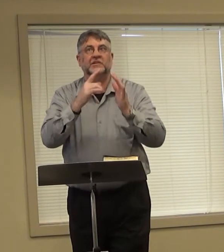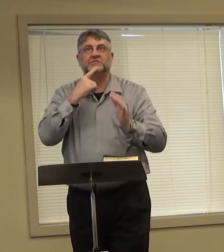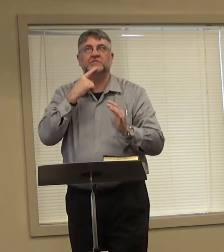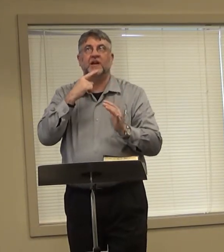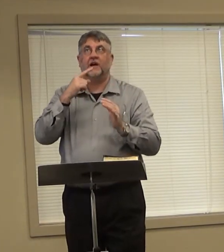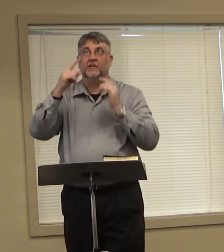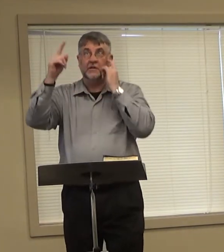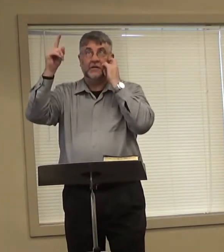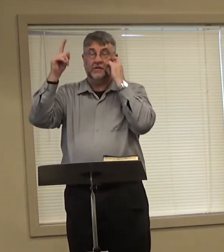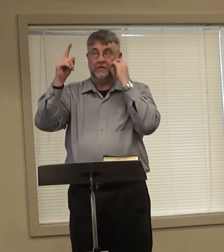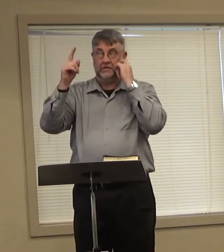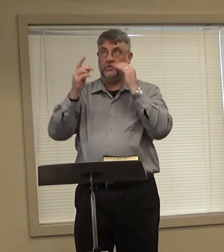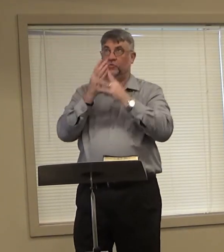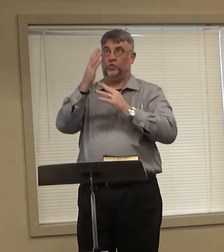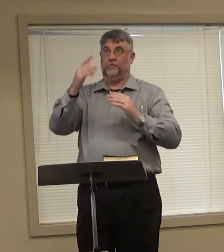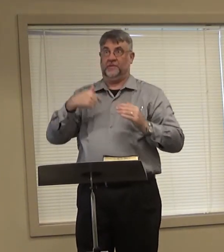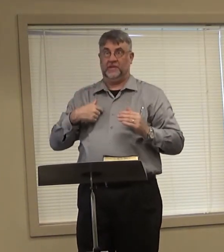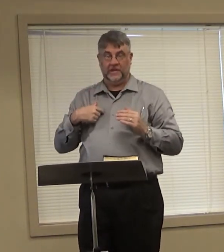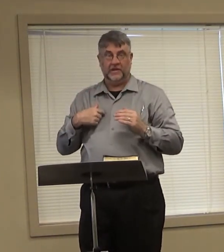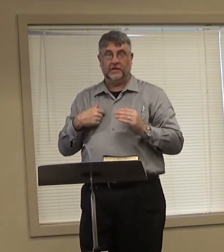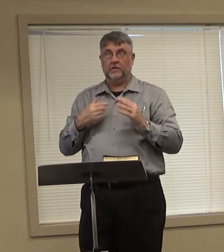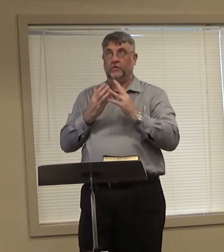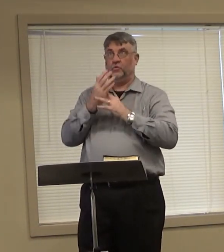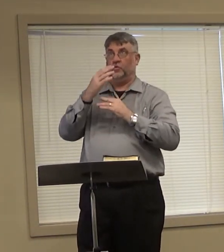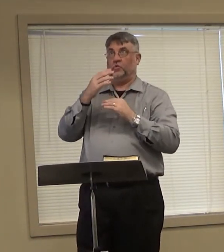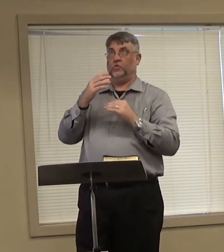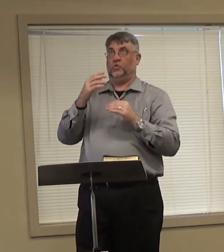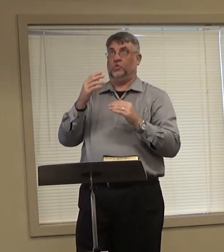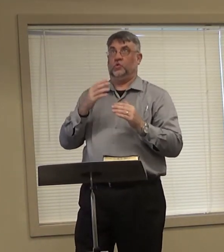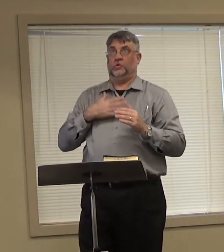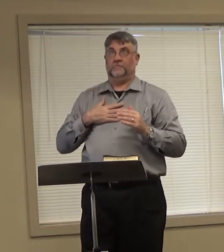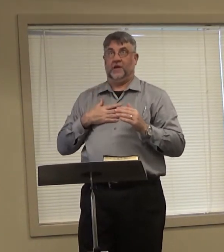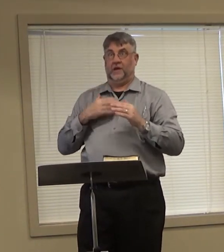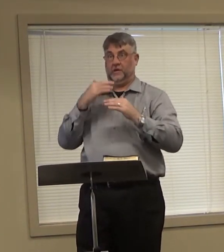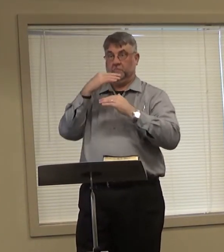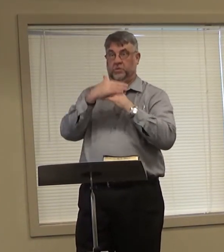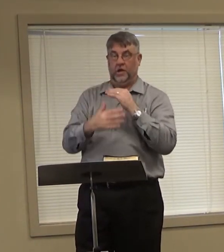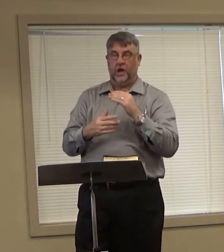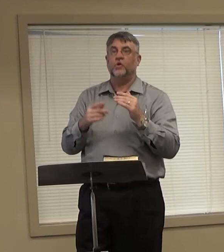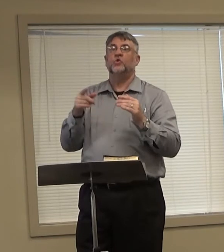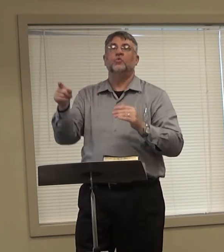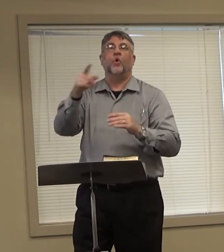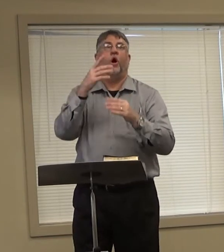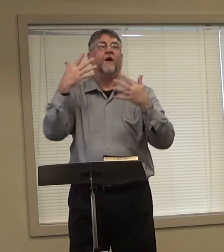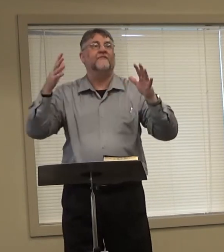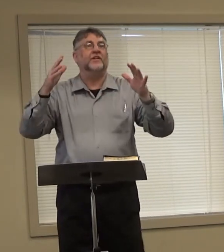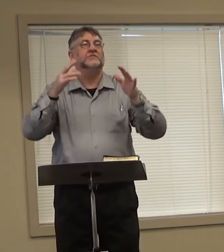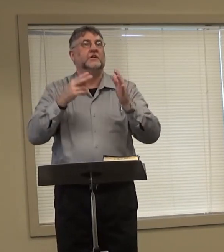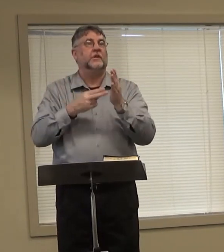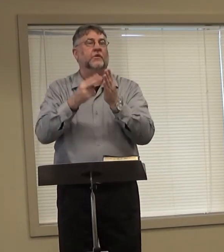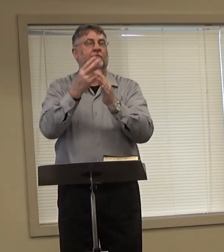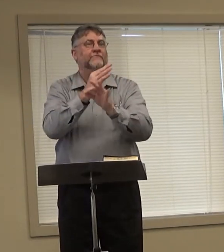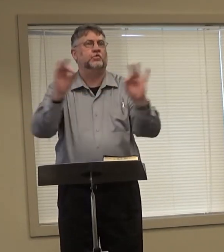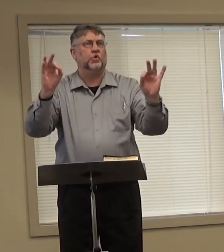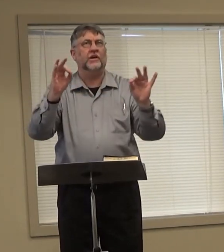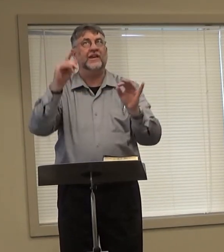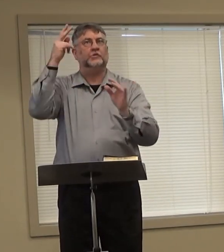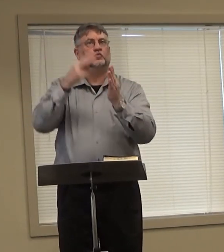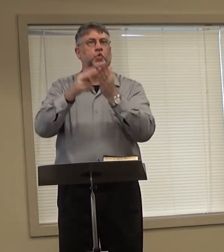free of. Christ comes into your life to free you from those bondages. His blood is